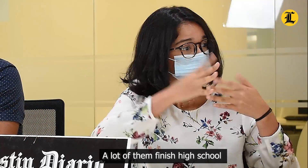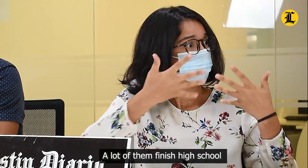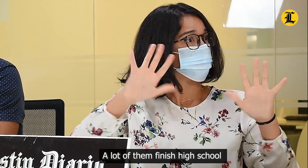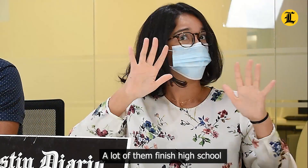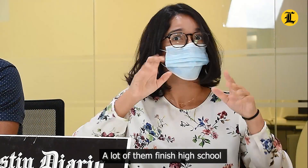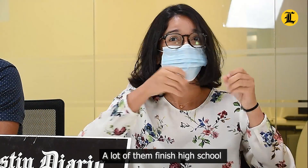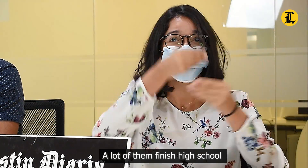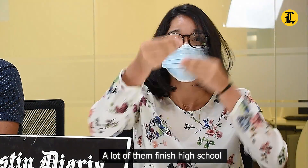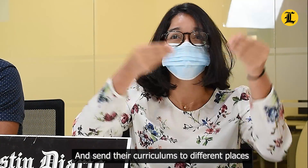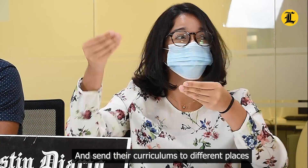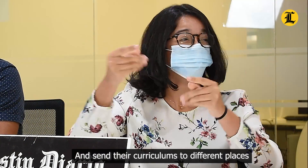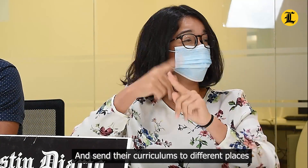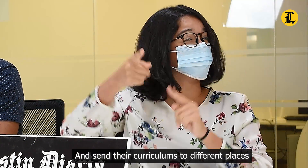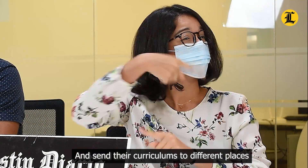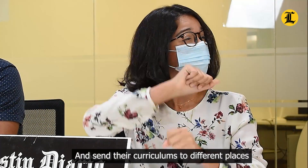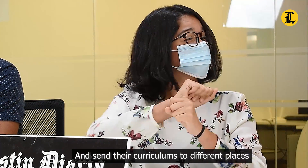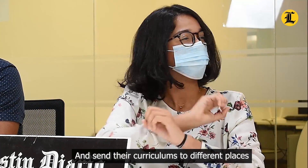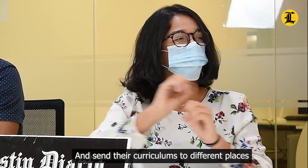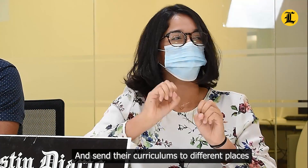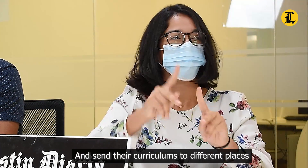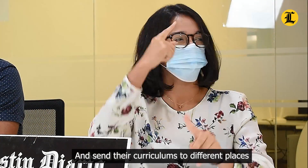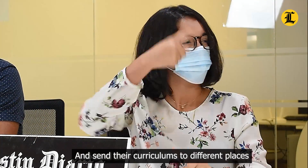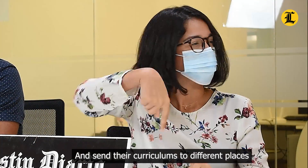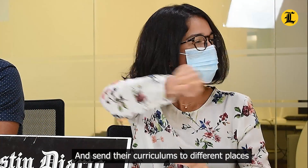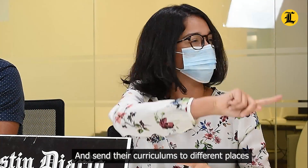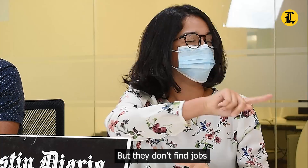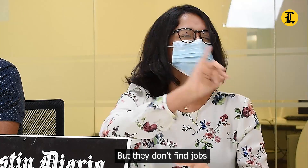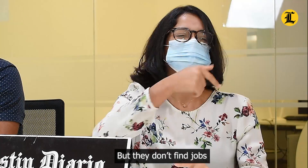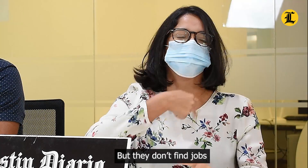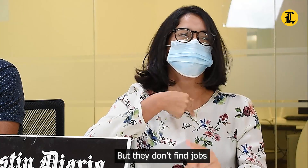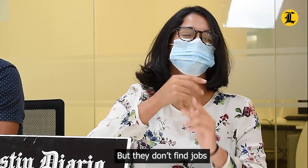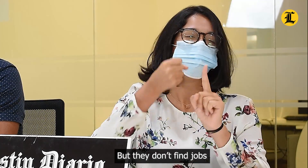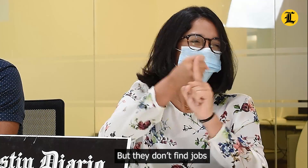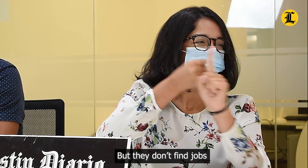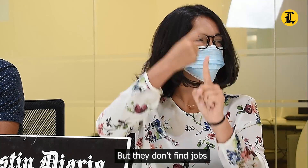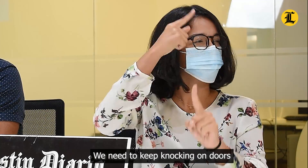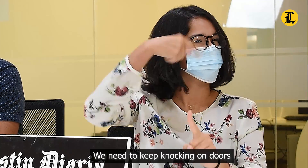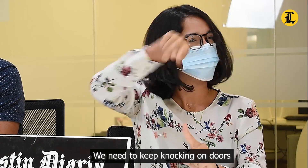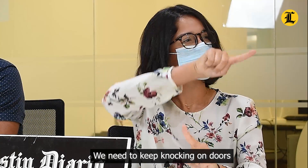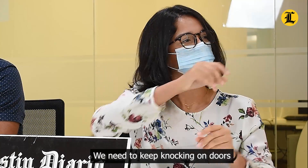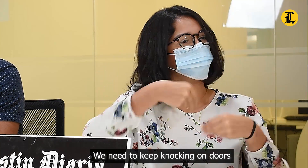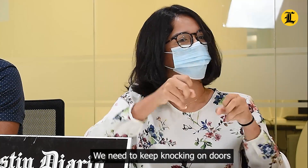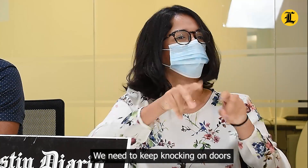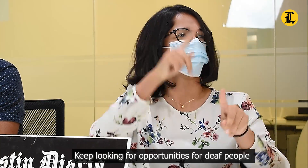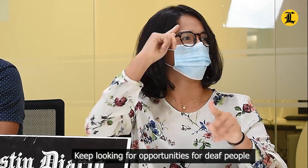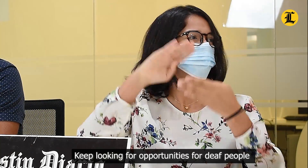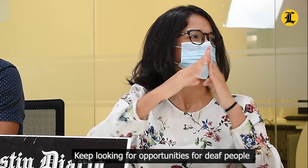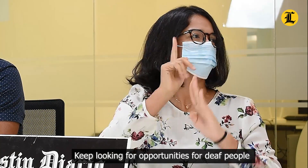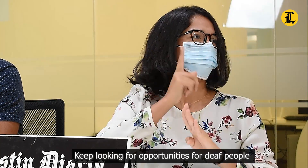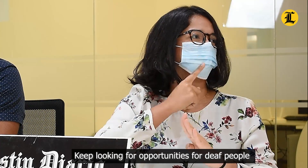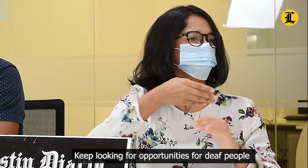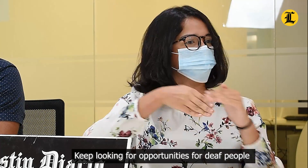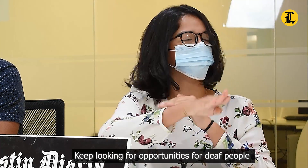of them finish high school and send their curriculums to different places, but they don't find jobs. We need to keep knocking on doors,